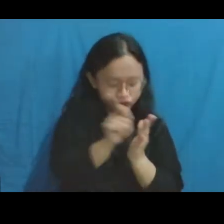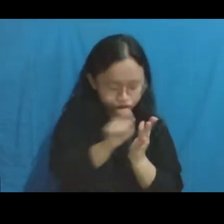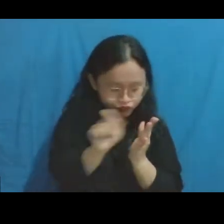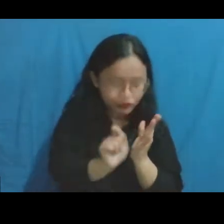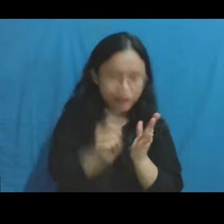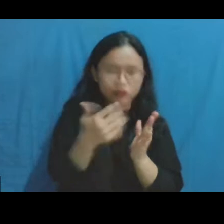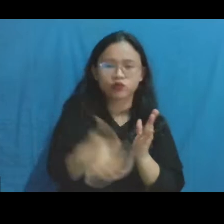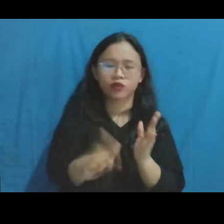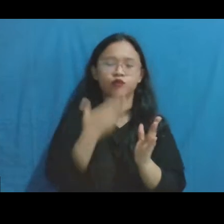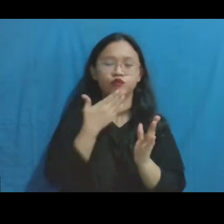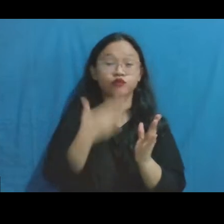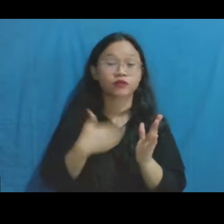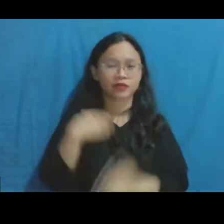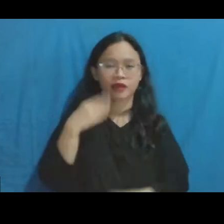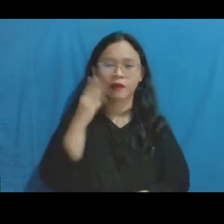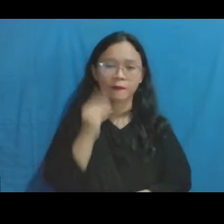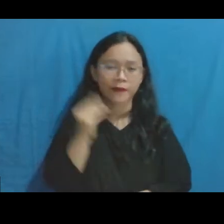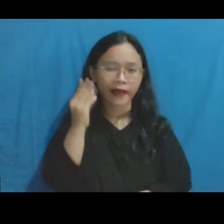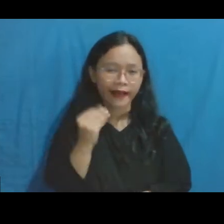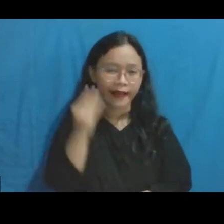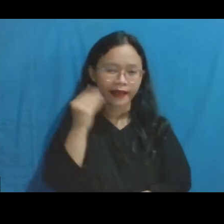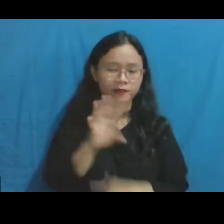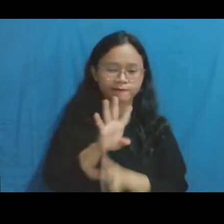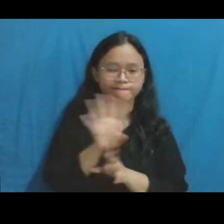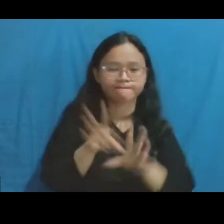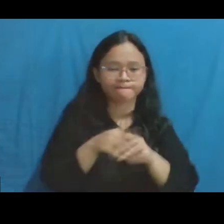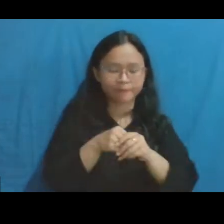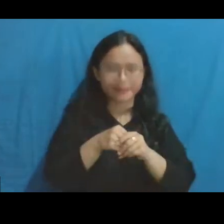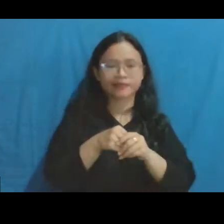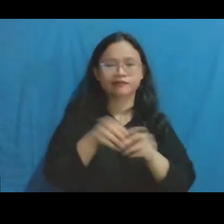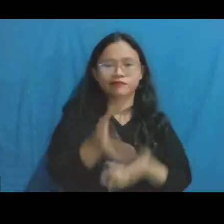rights issues. So Ian, the floor is yours.